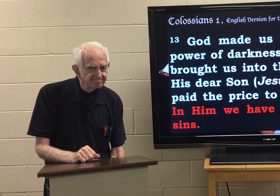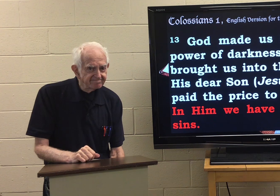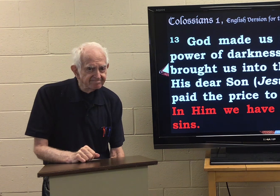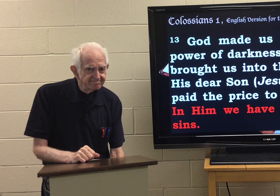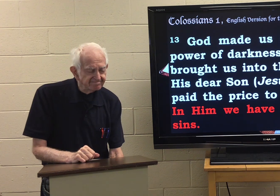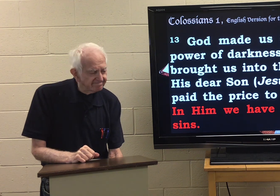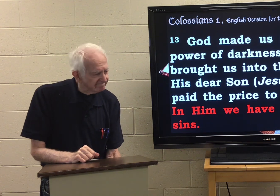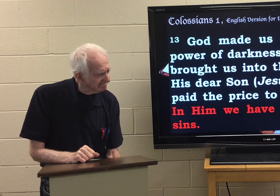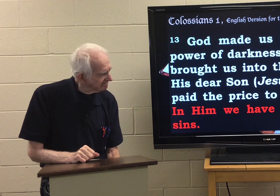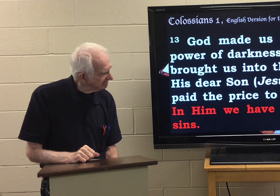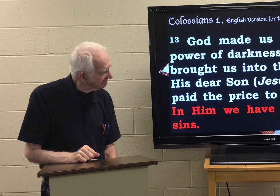Remember that.